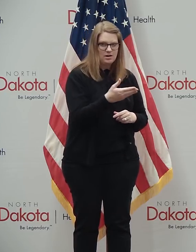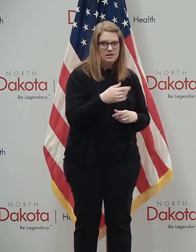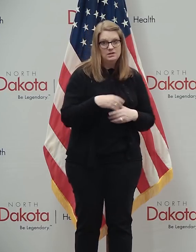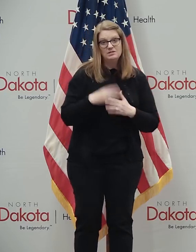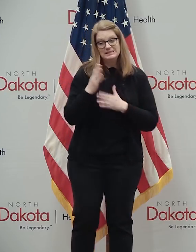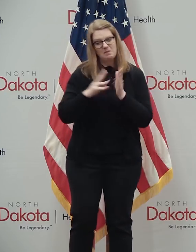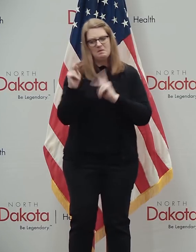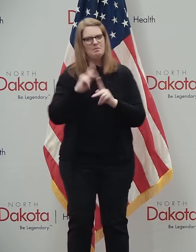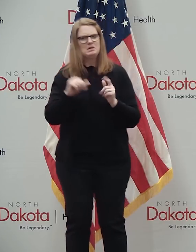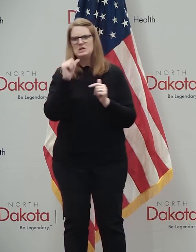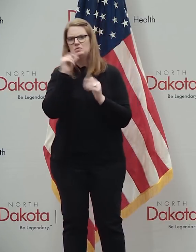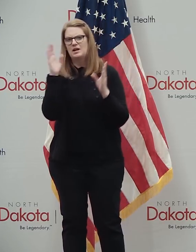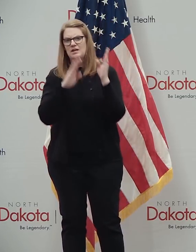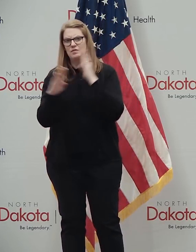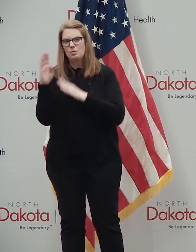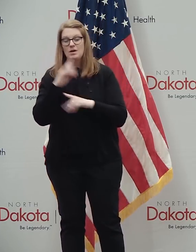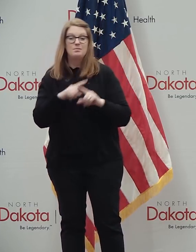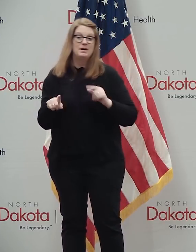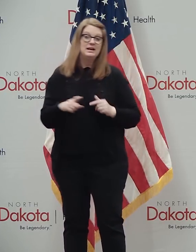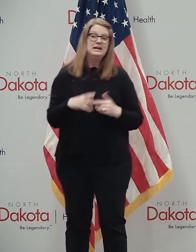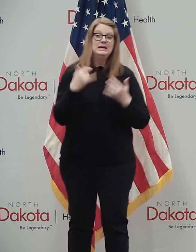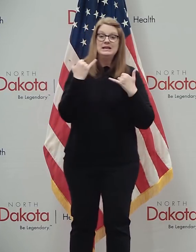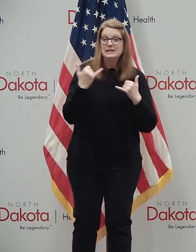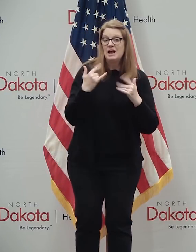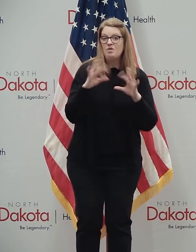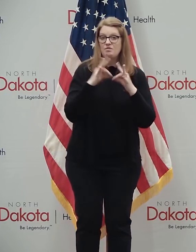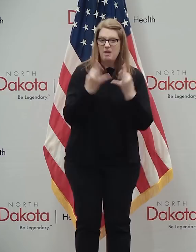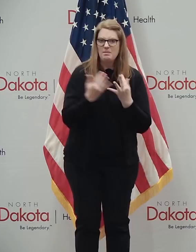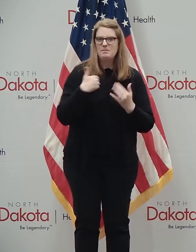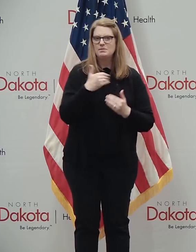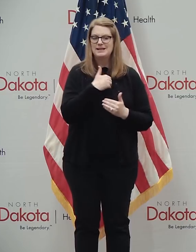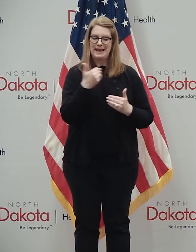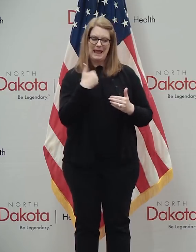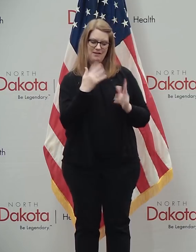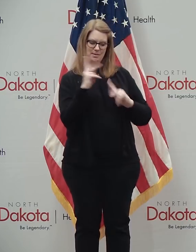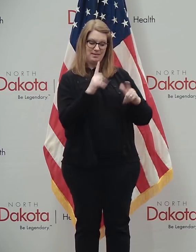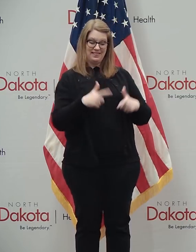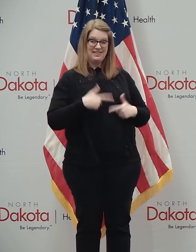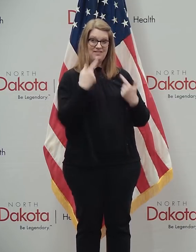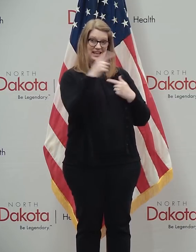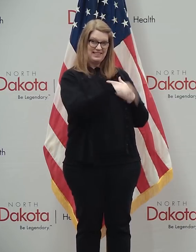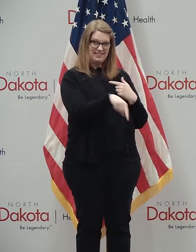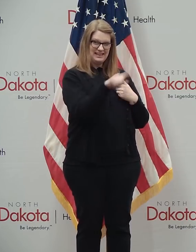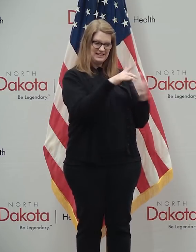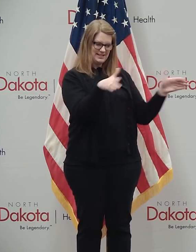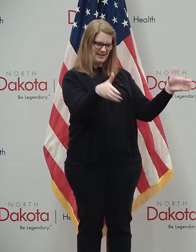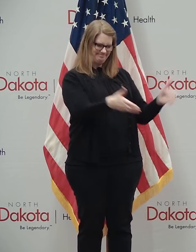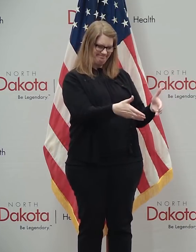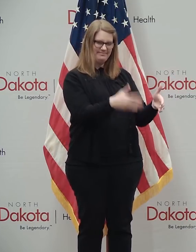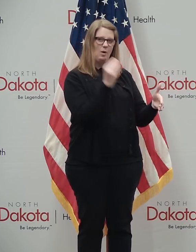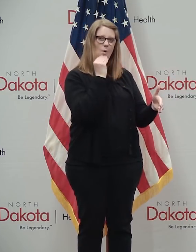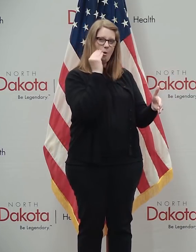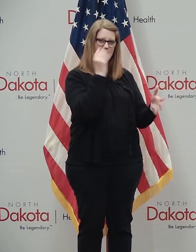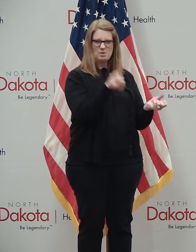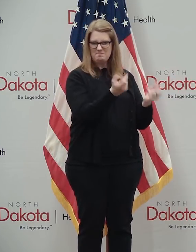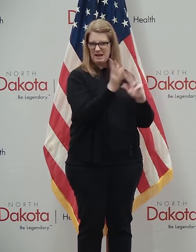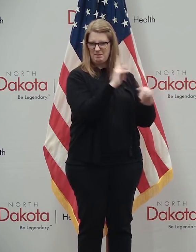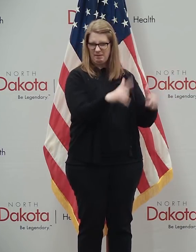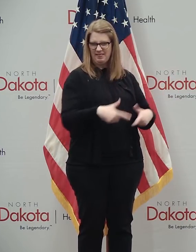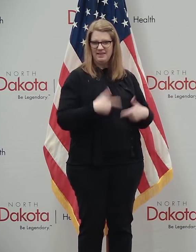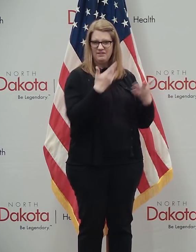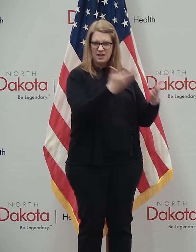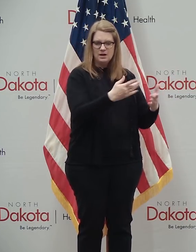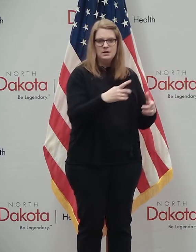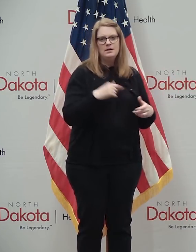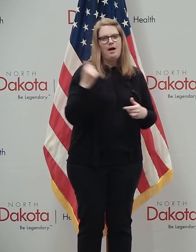that creates stress for every single family who's got a loved one there, which is why we have been from the beginning so focused on trying to